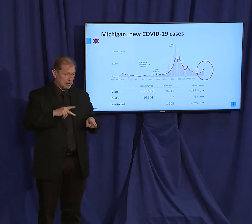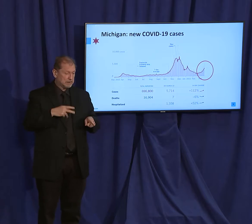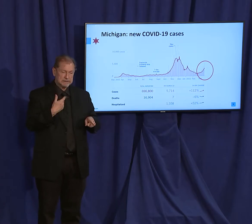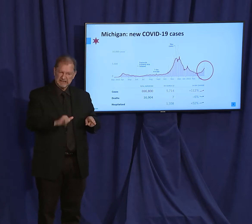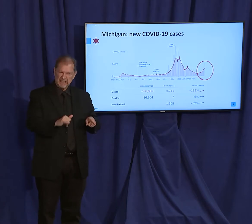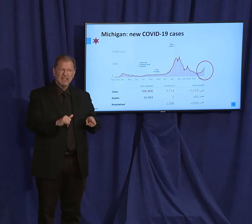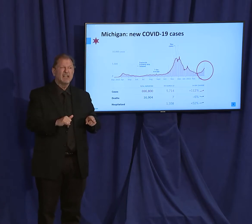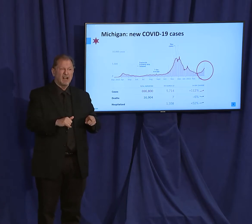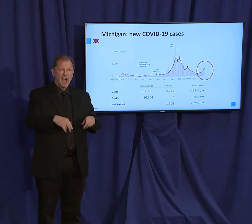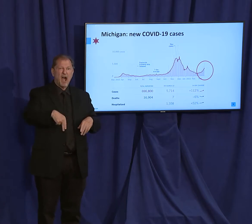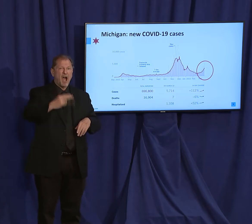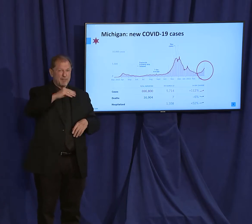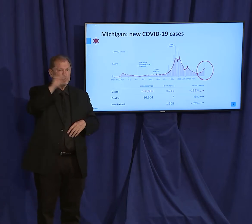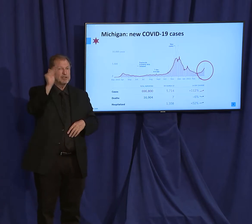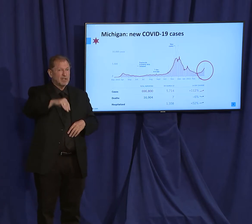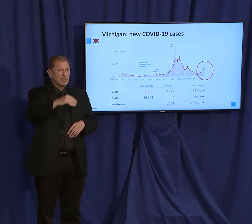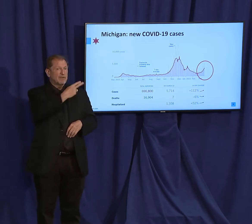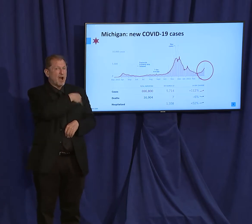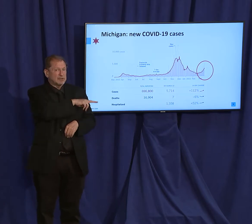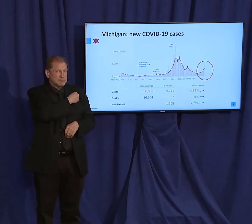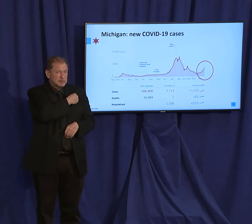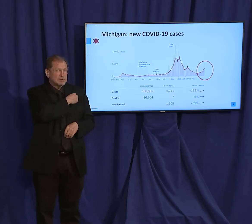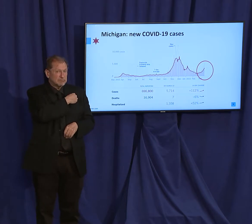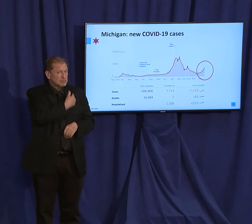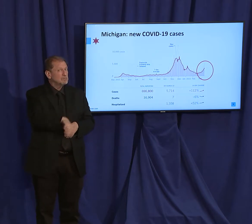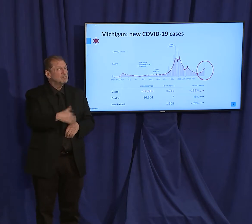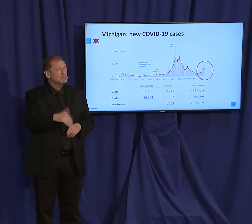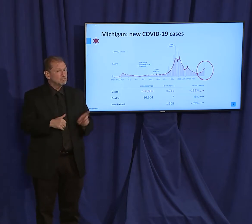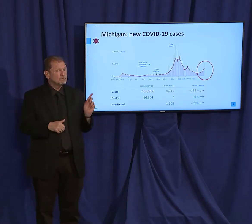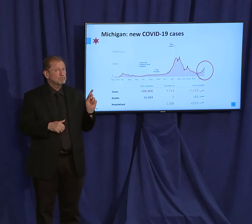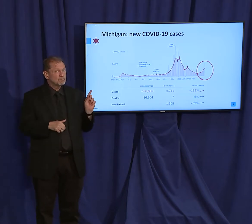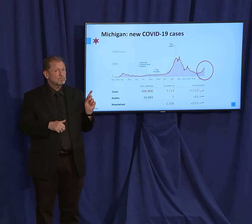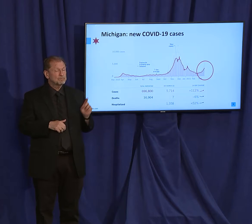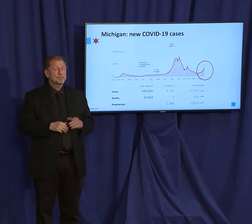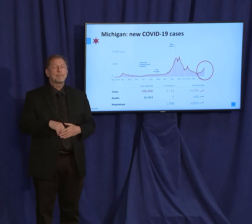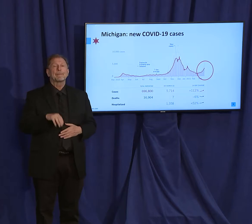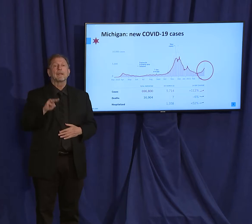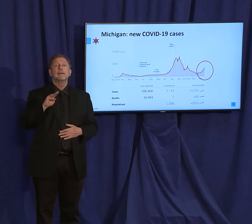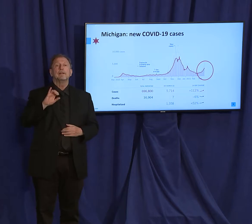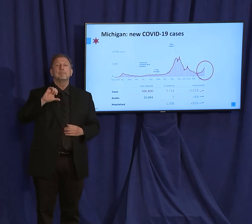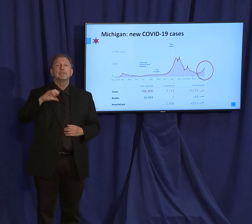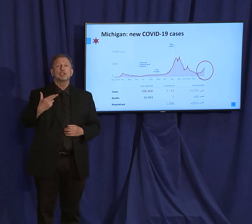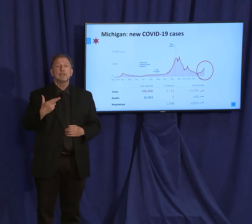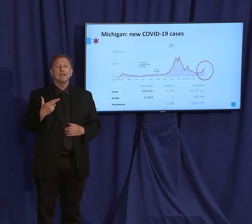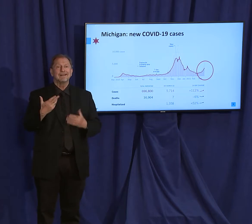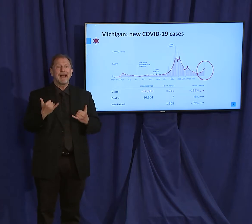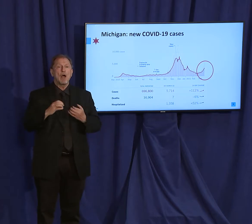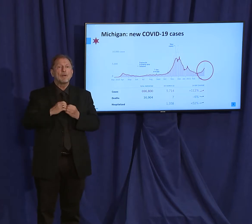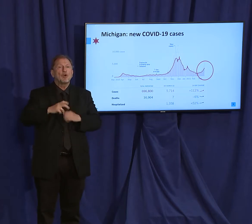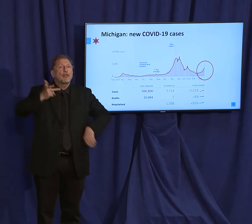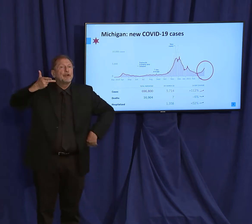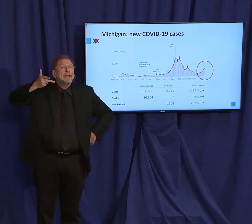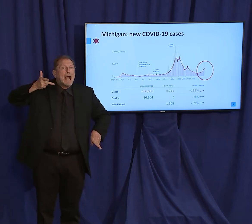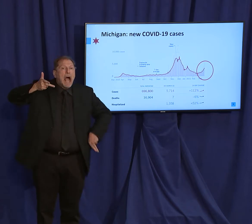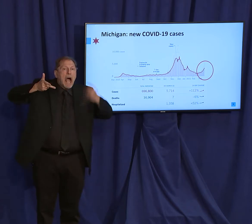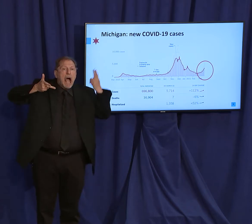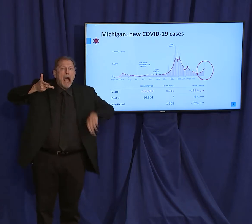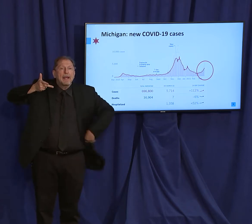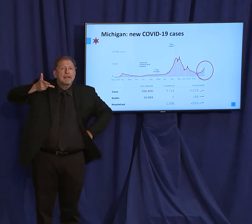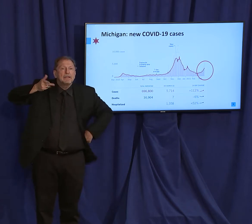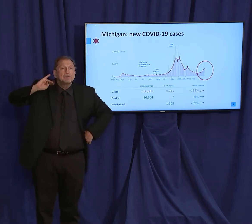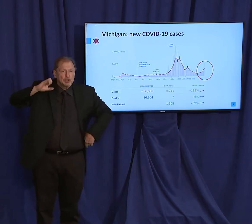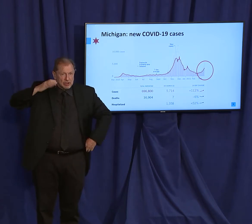we still are seeing that translate into an increase in hospitalizations. Michigan is now third highest in the country in terms of